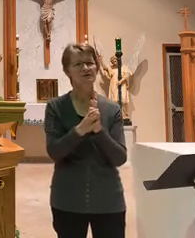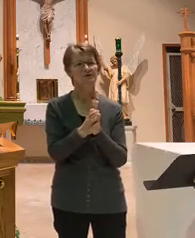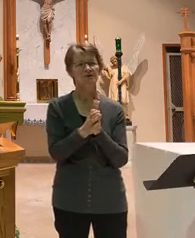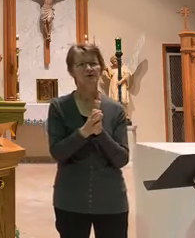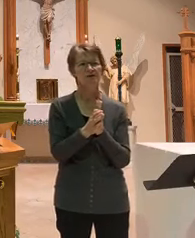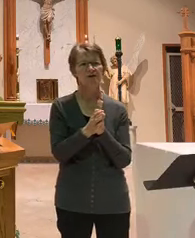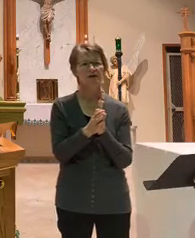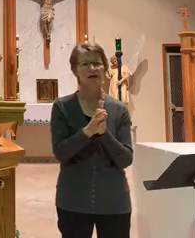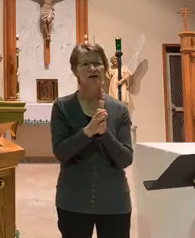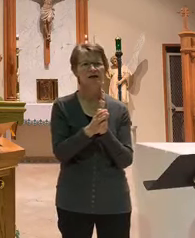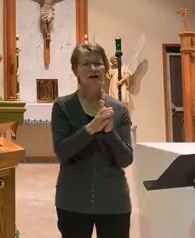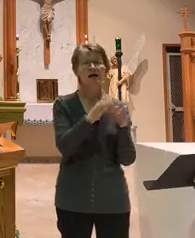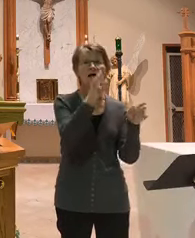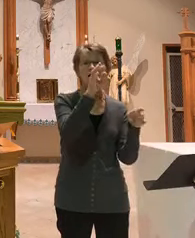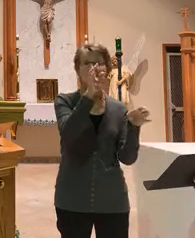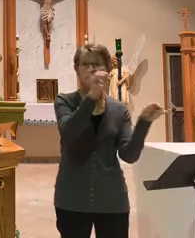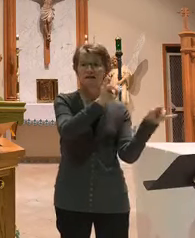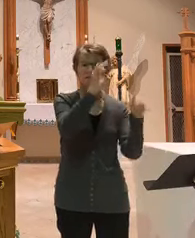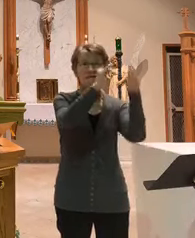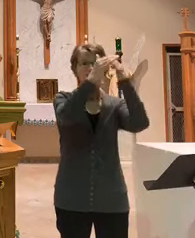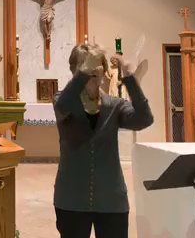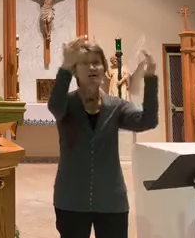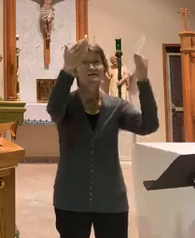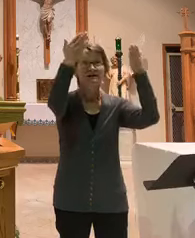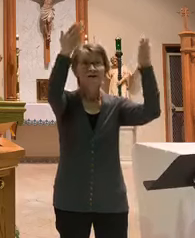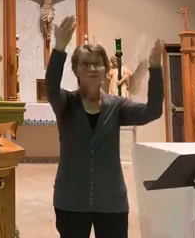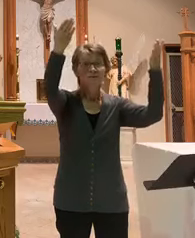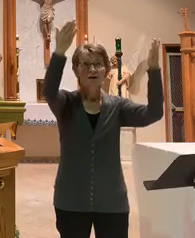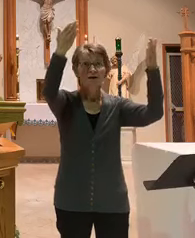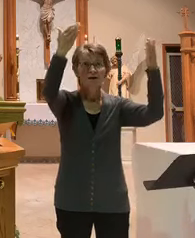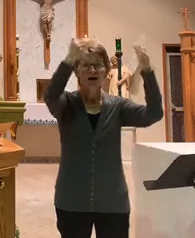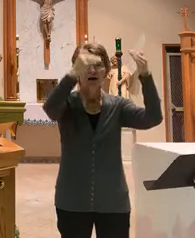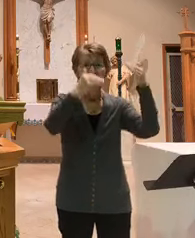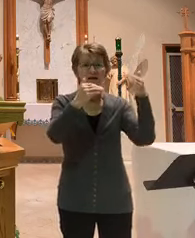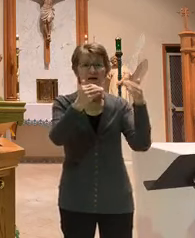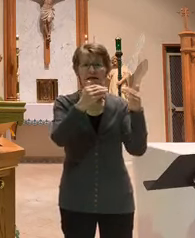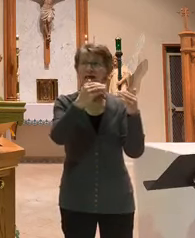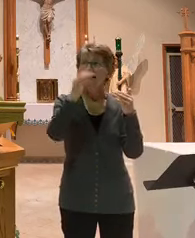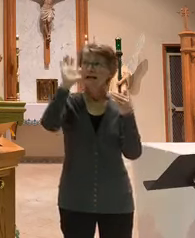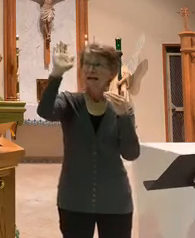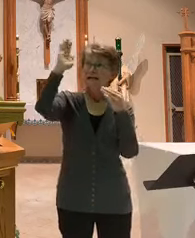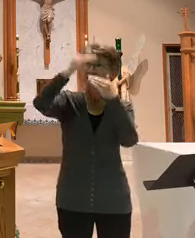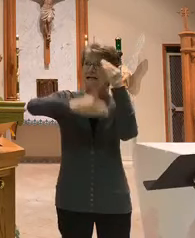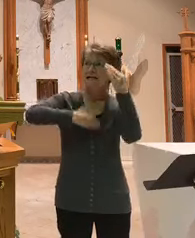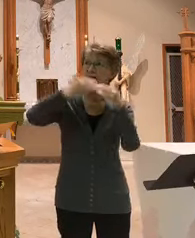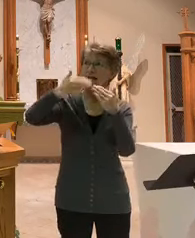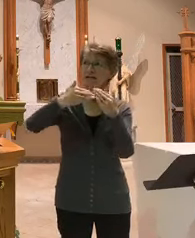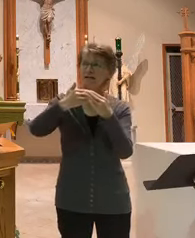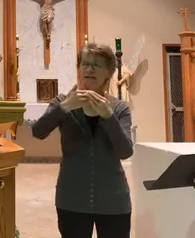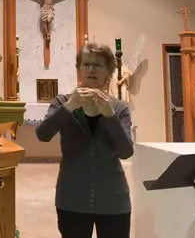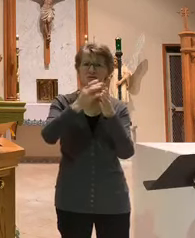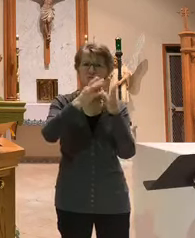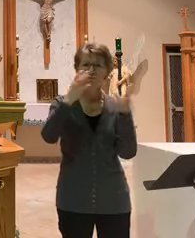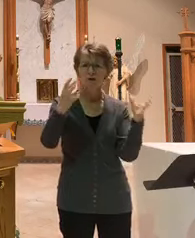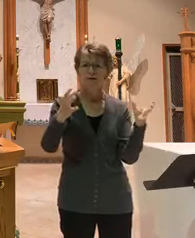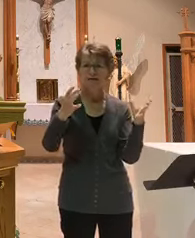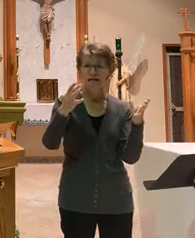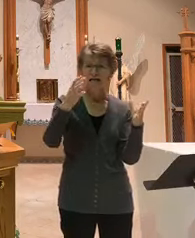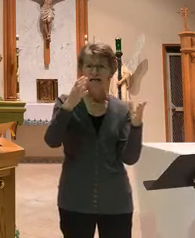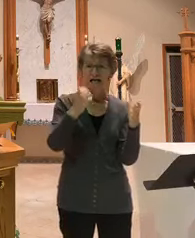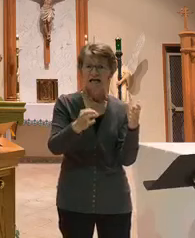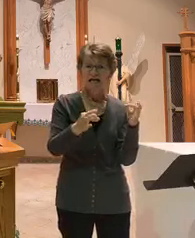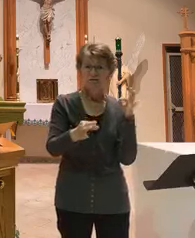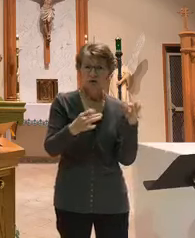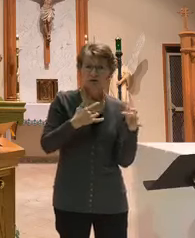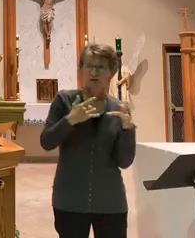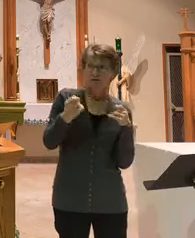For as the heavens are high above the earth, so surpassing is his kindness towards those who fear him. As far as